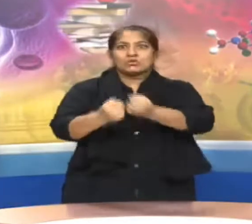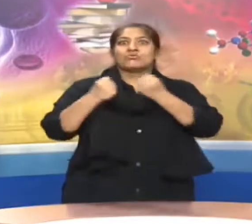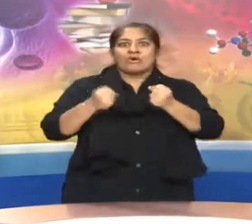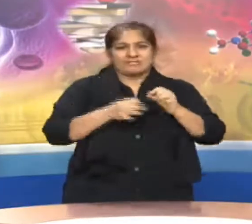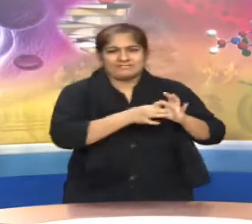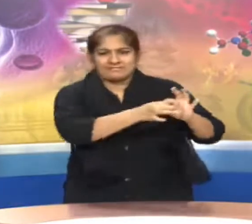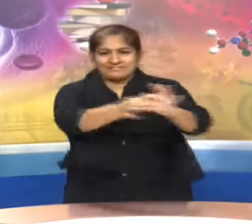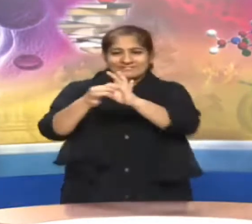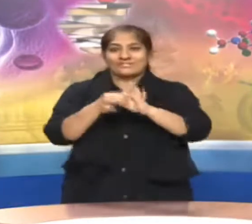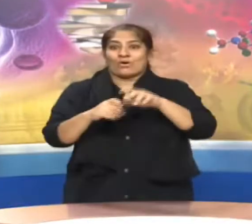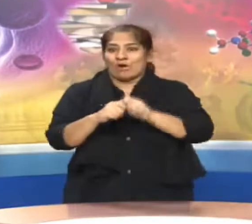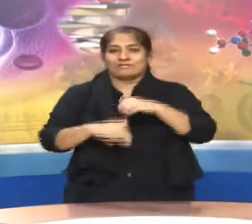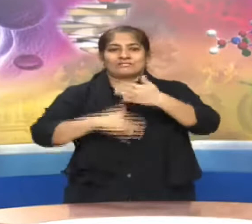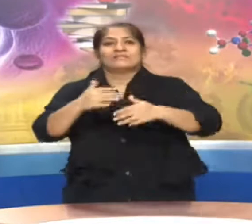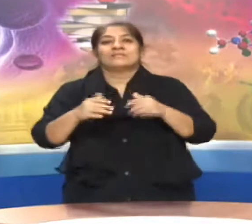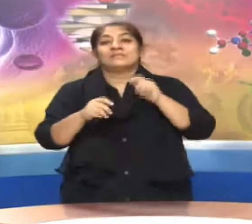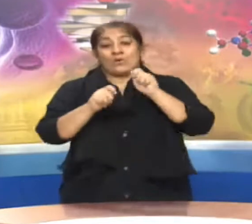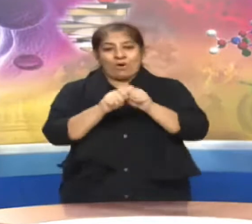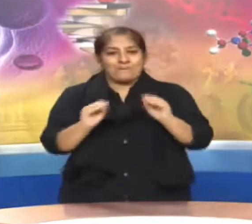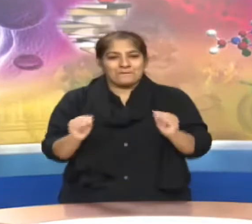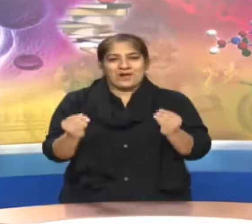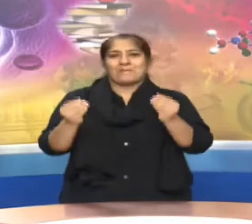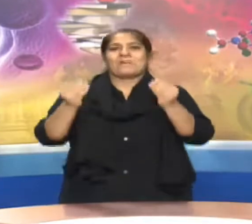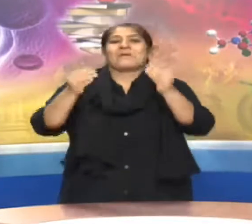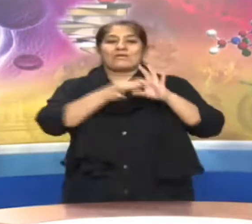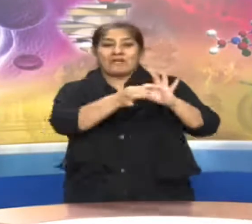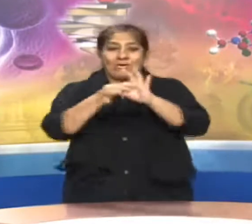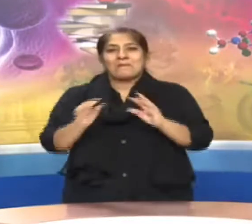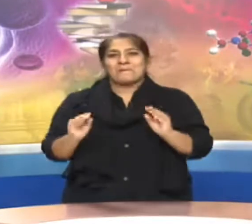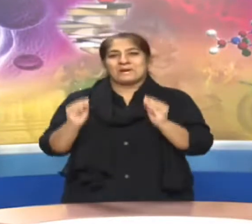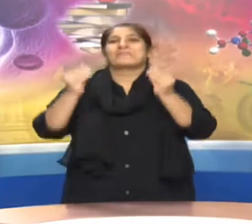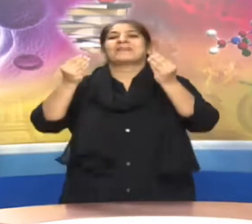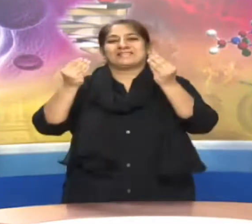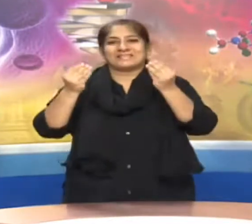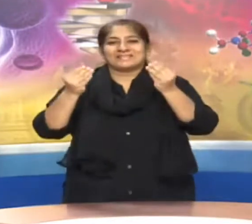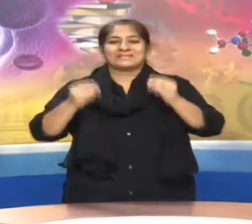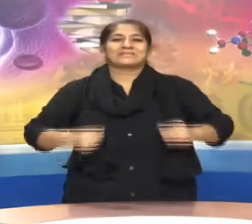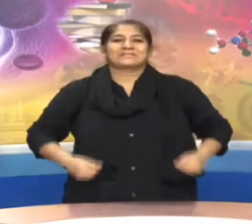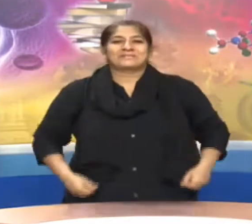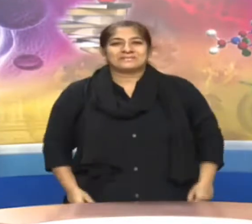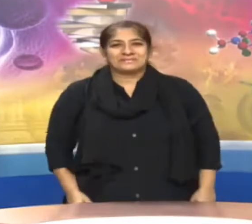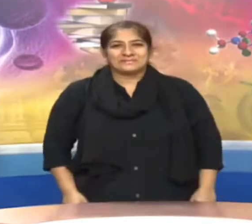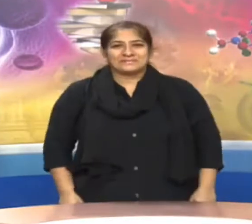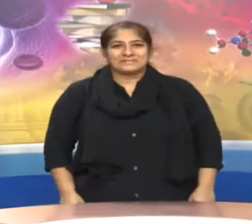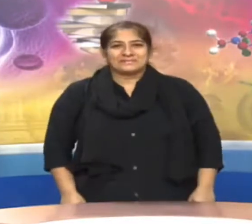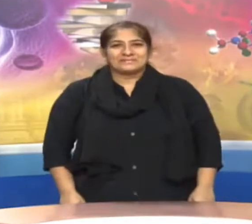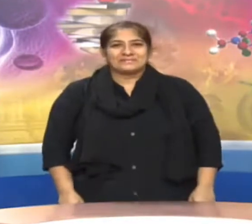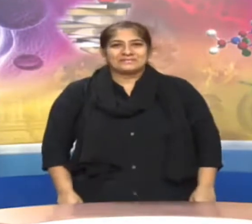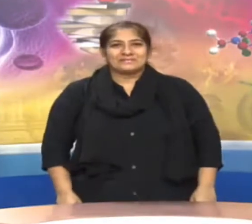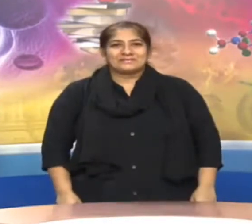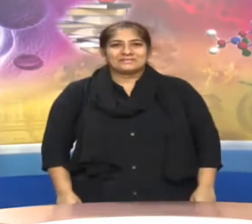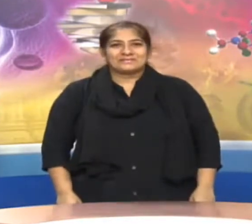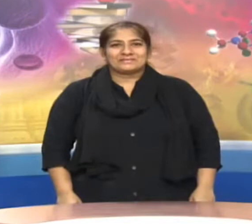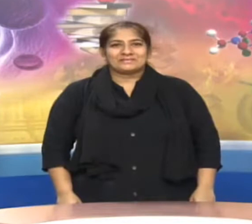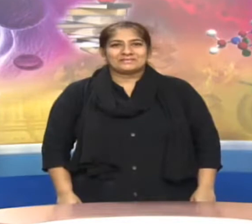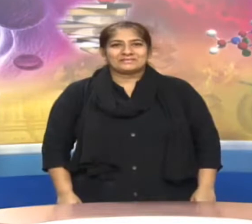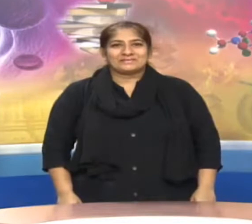We cannot work alone. We are working in a society, we work in a team, so work relation, human relation should be